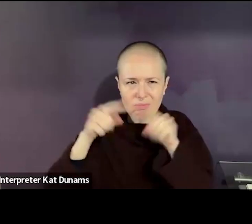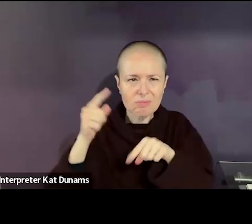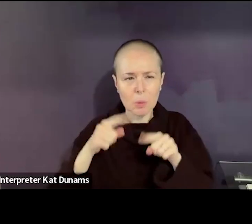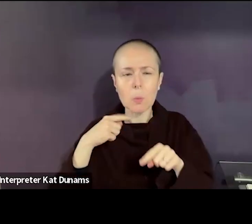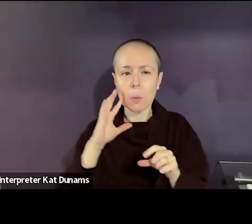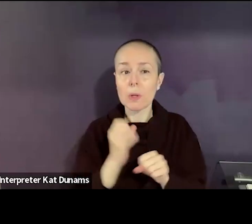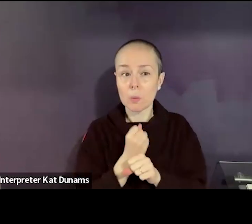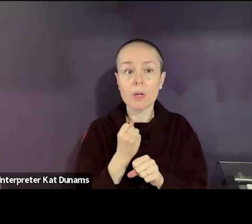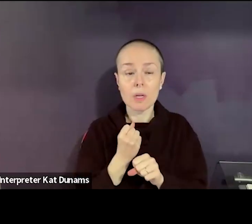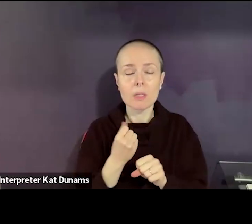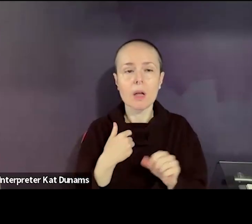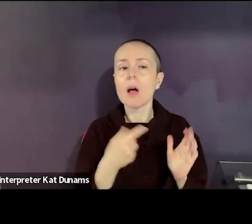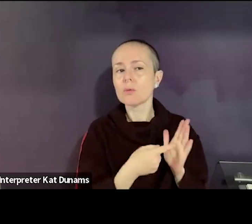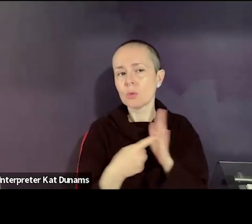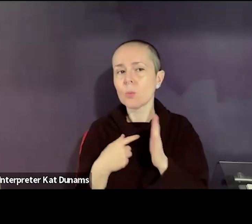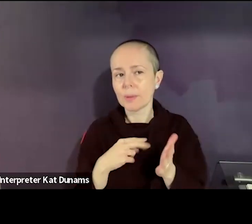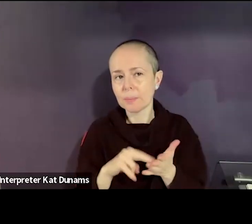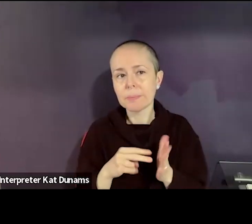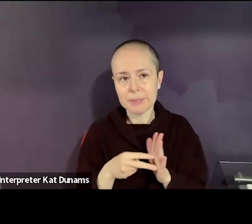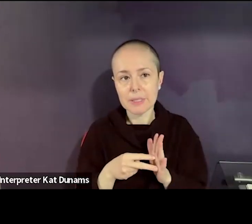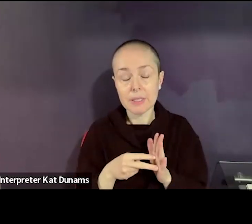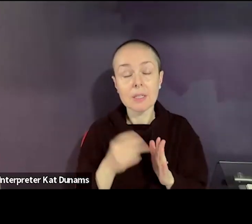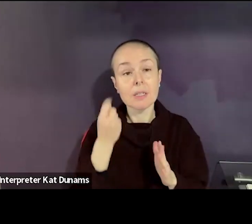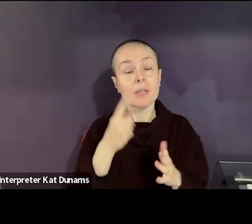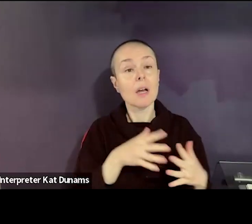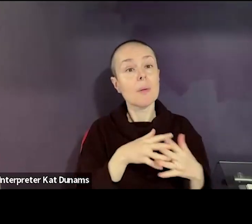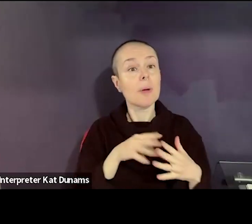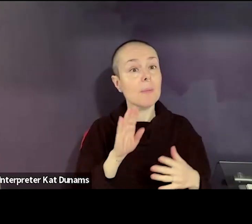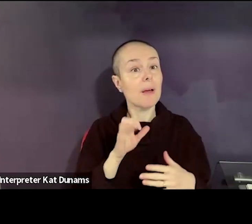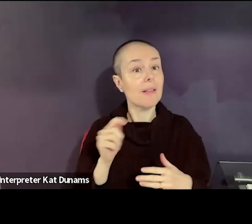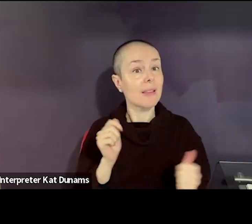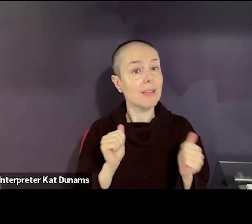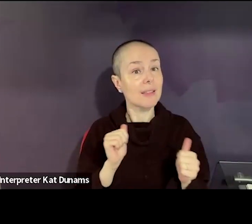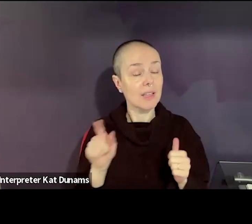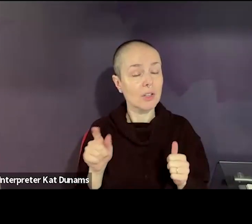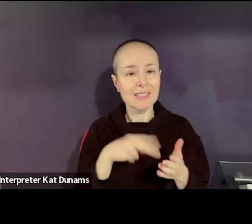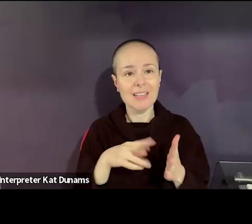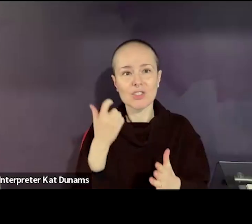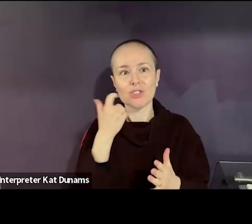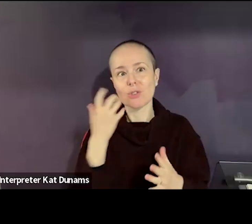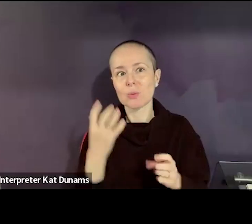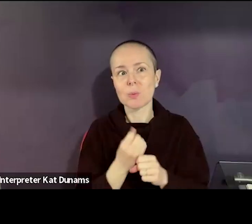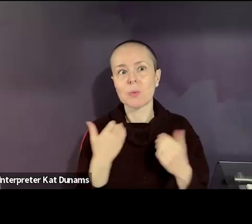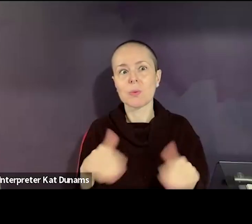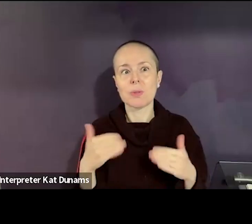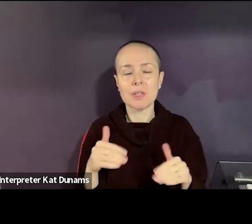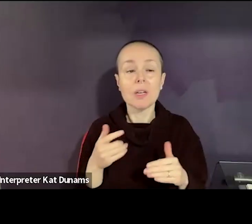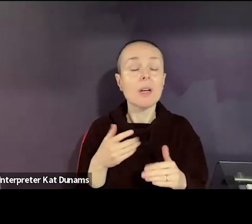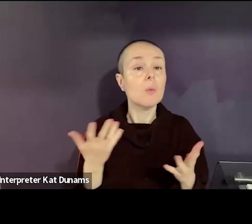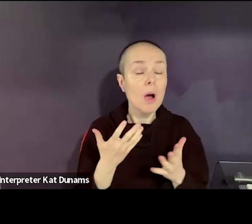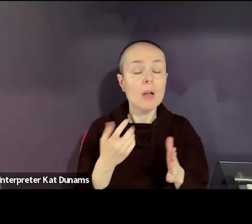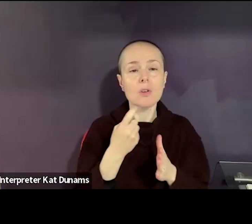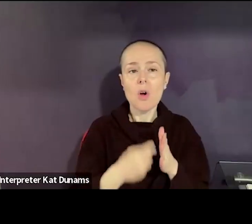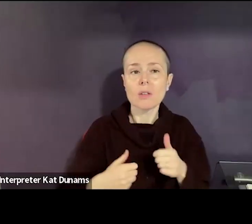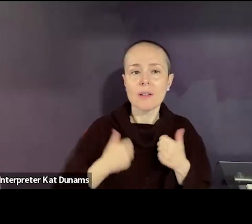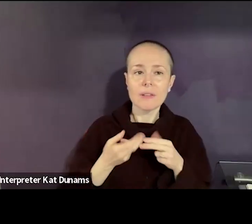you what I mean. At American Ballet Theater, dancers just secured some of the best gains in their history. Cost of living increases of between